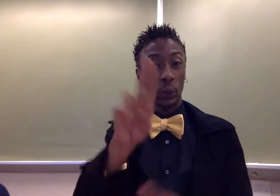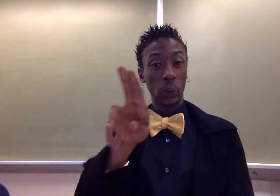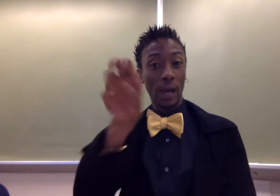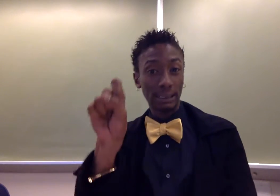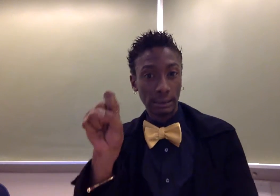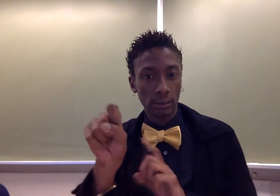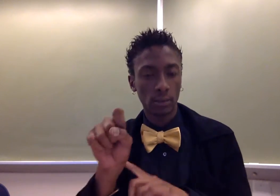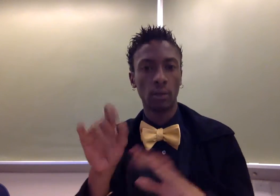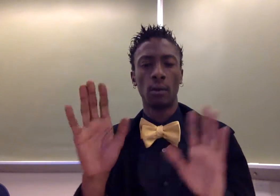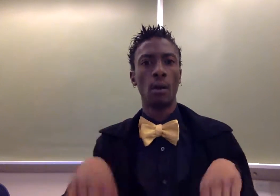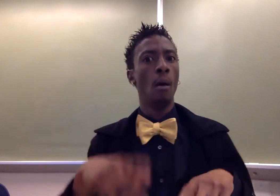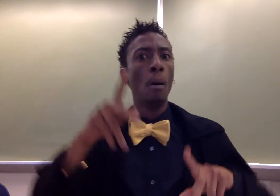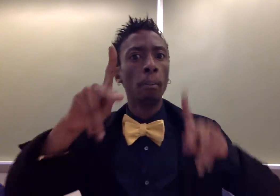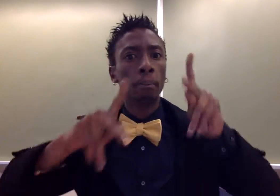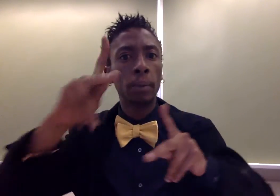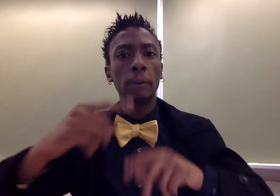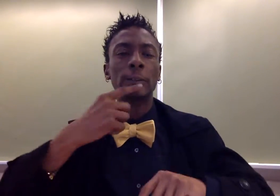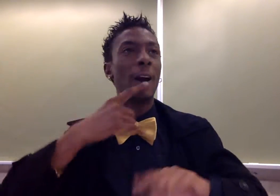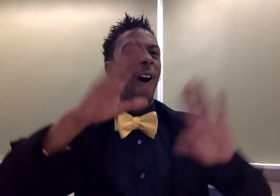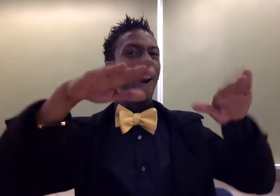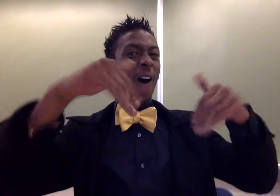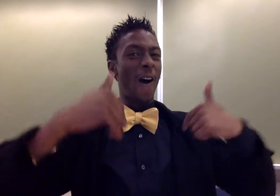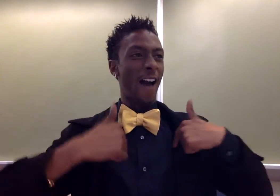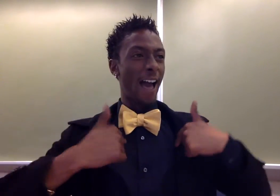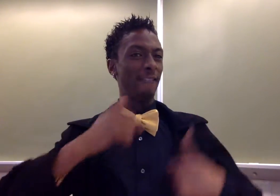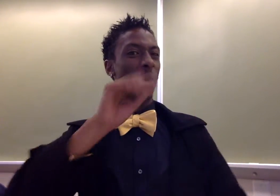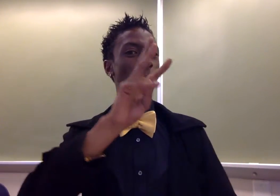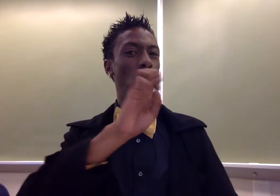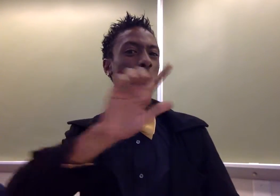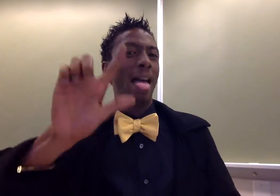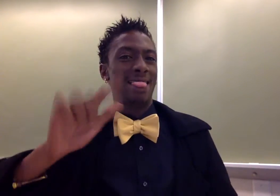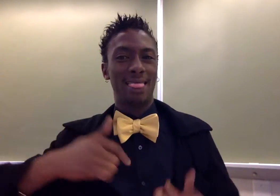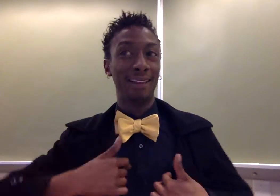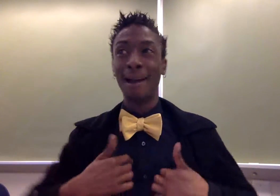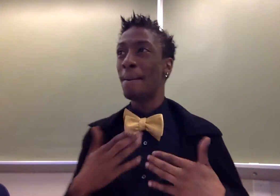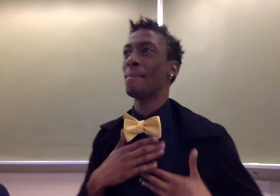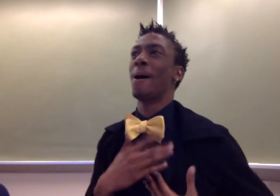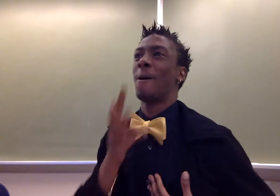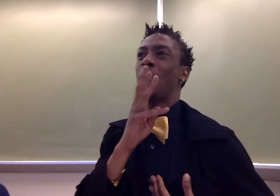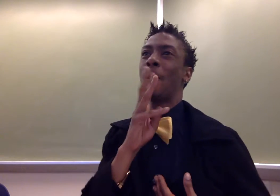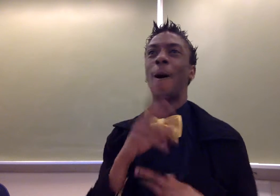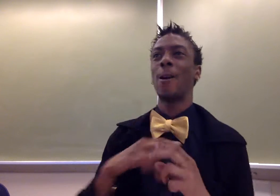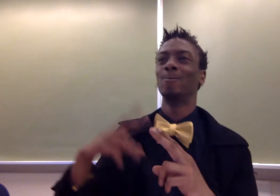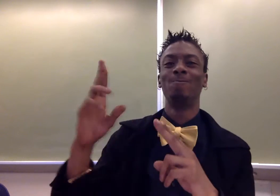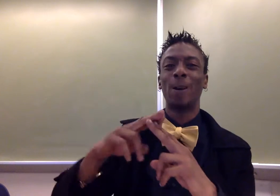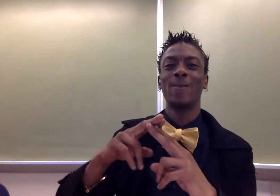well, and I have excellent water because I don't have chlorine and fluoride in my water.